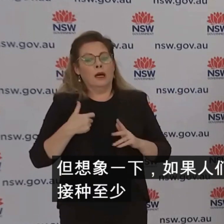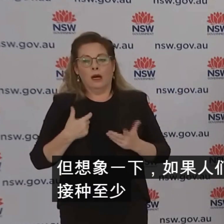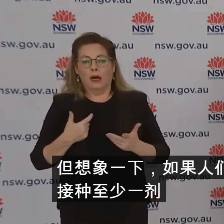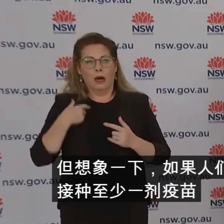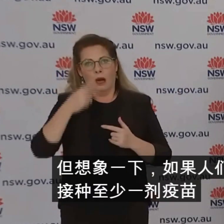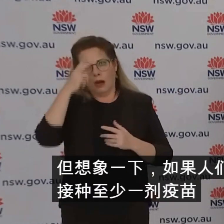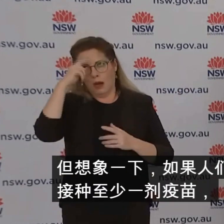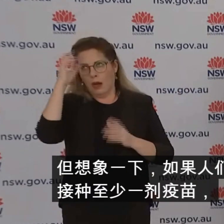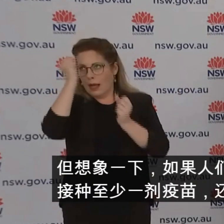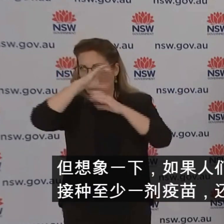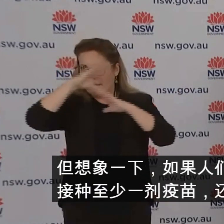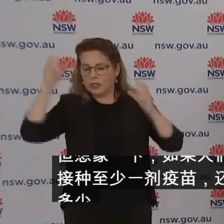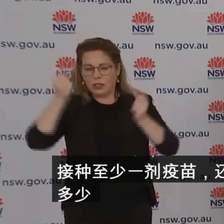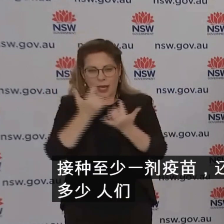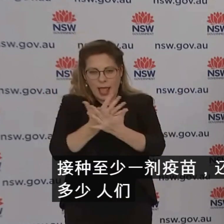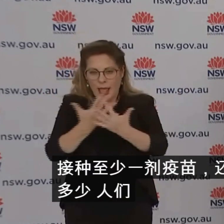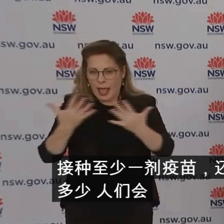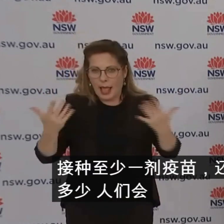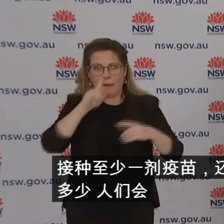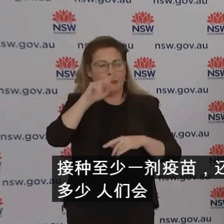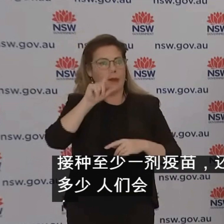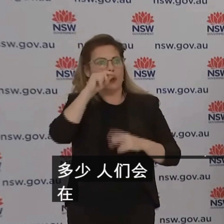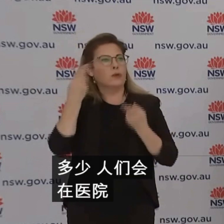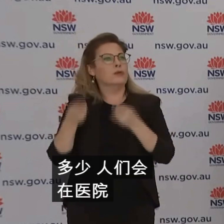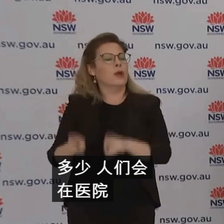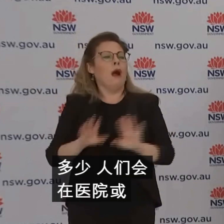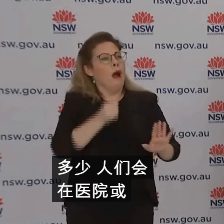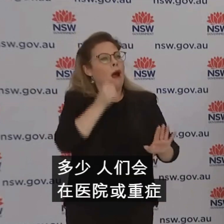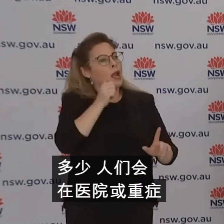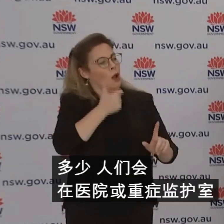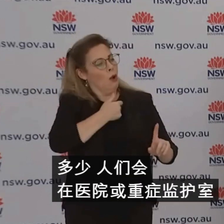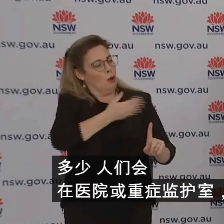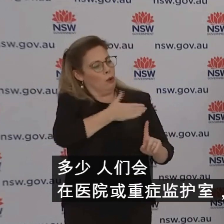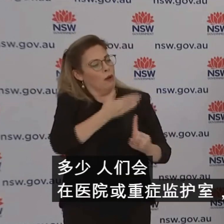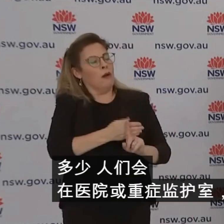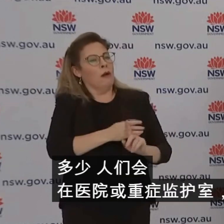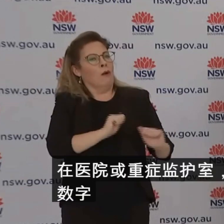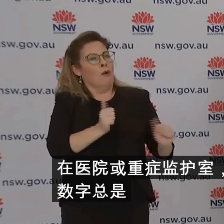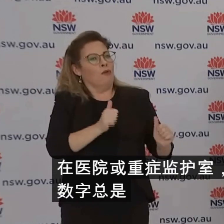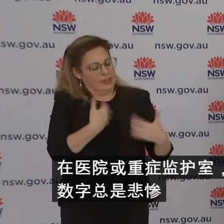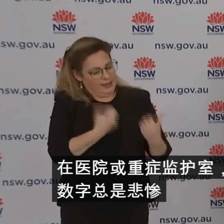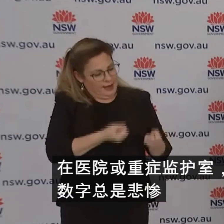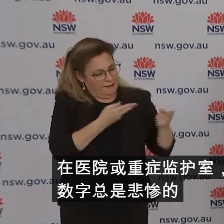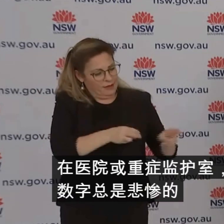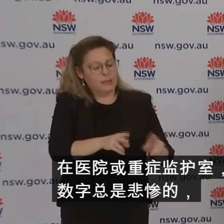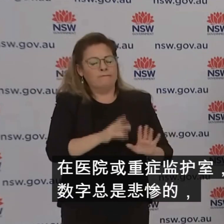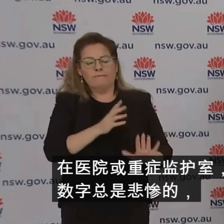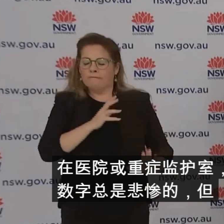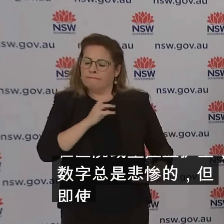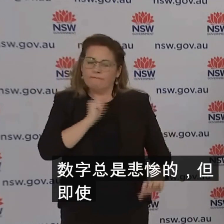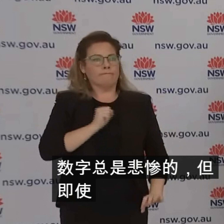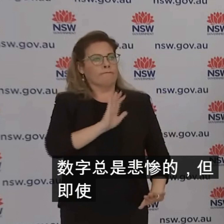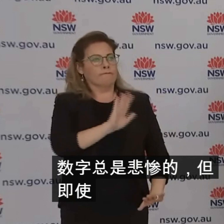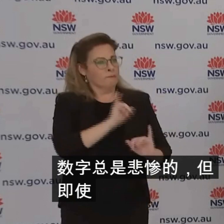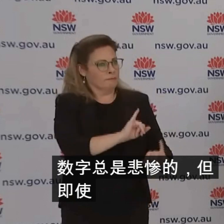been vaccinated with at least a dose, how many more people would be in hospital or intensive care now? The numbers are always tragic, but